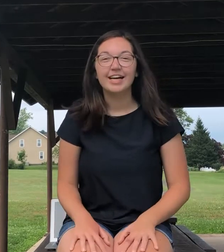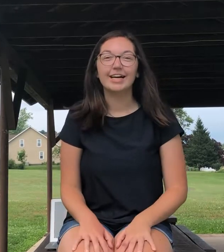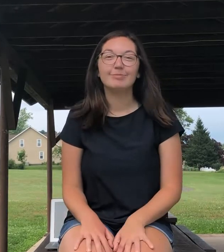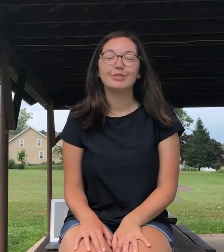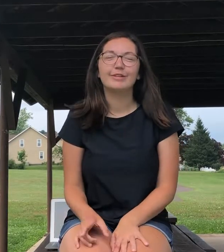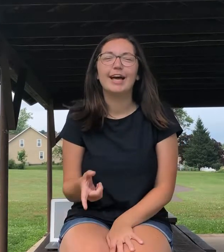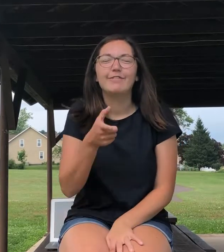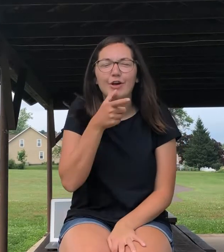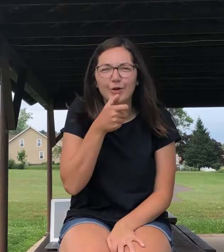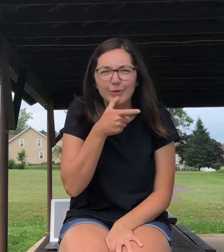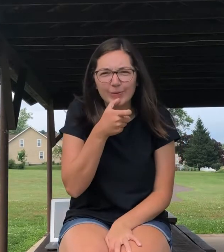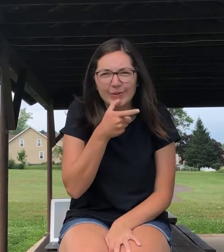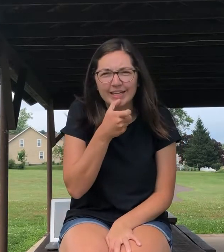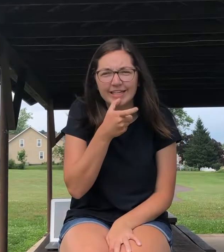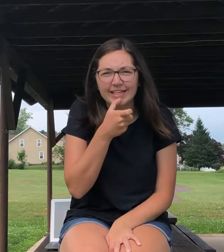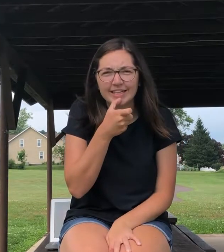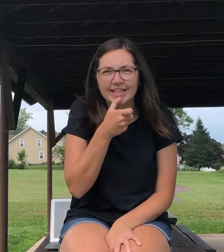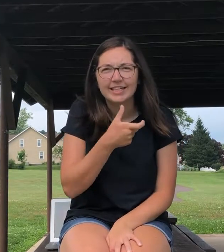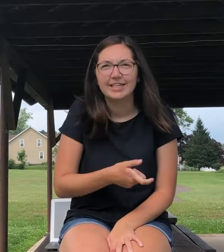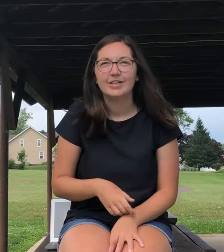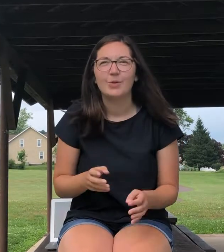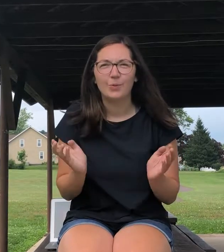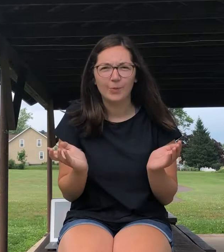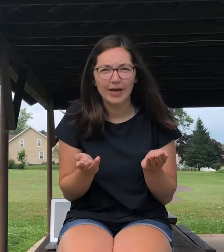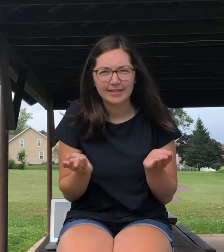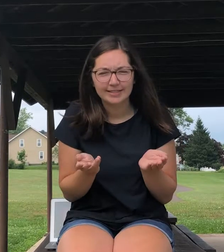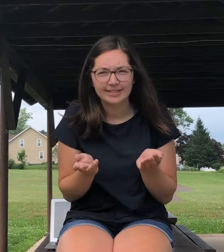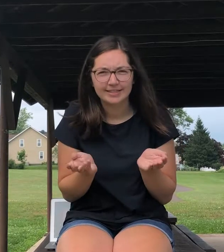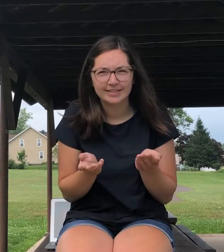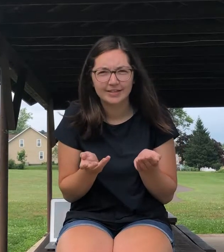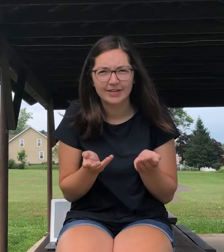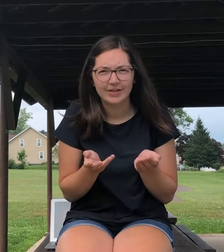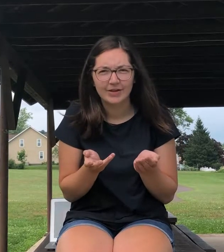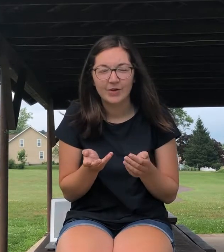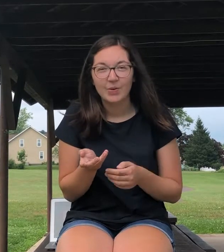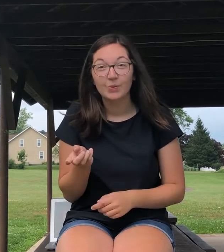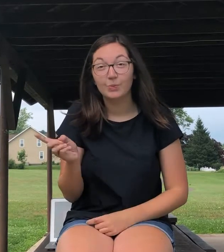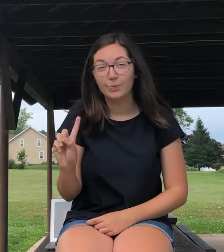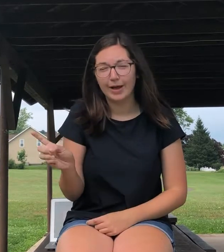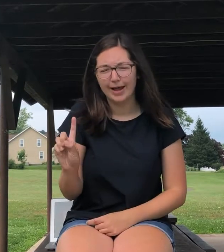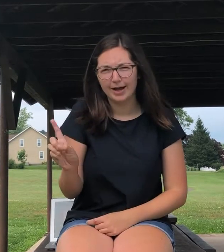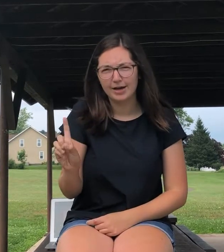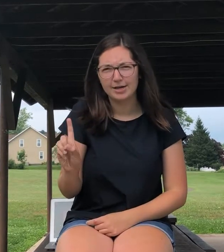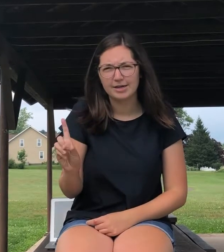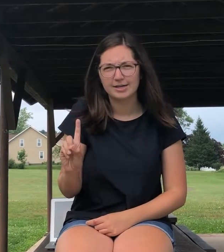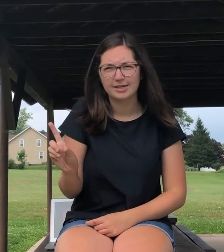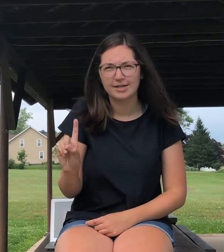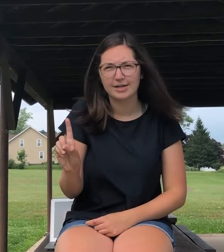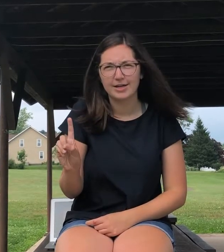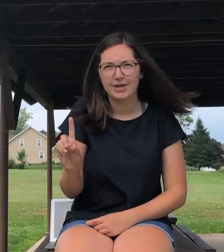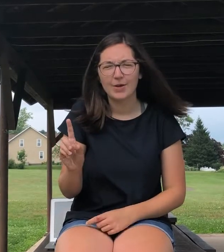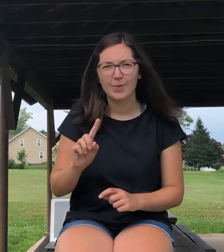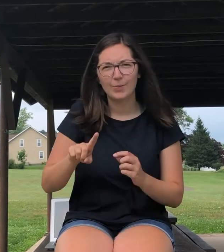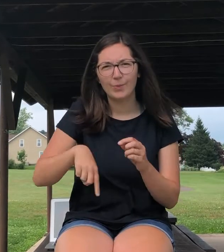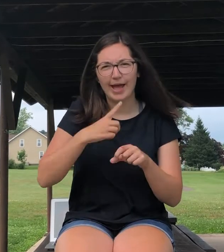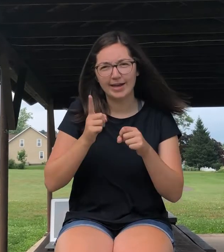So you have who, what, where, when,